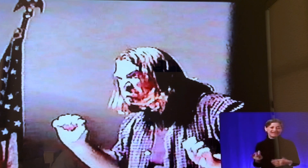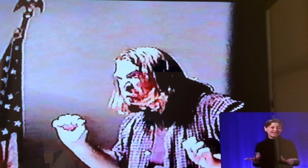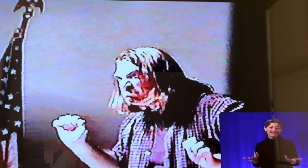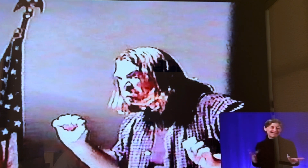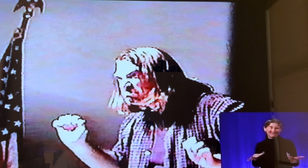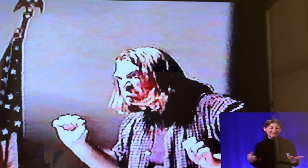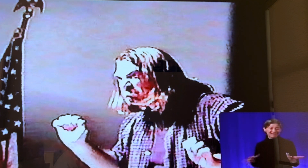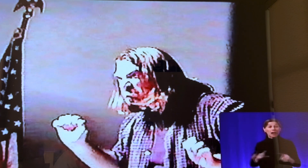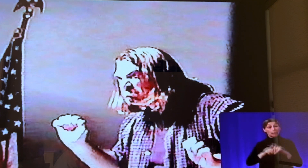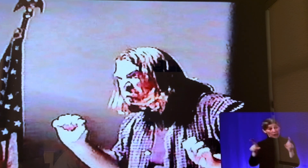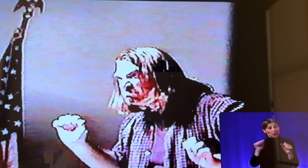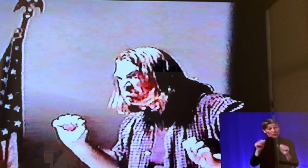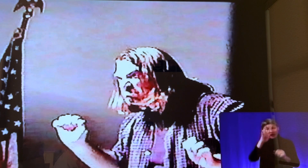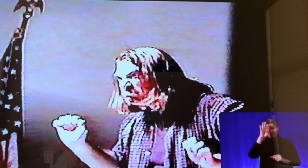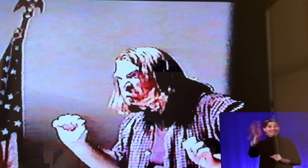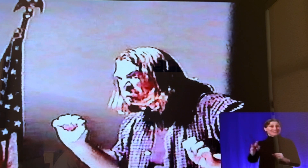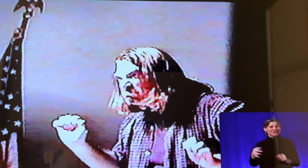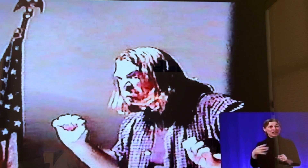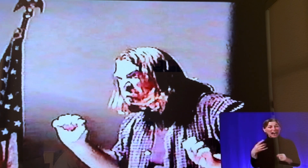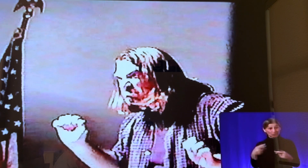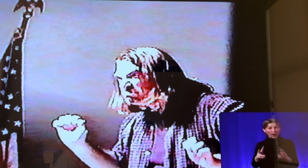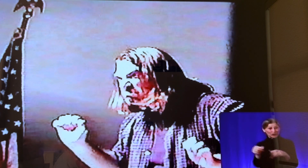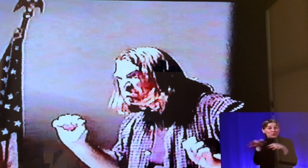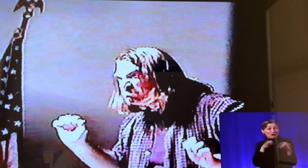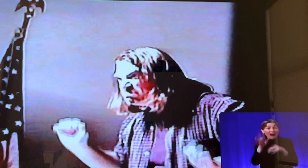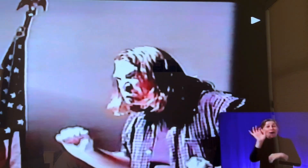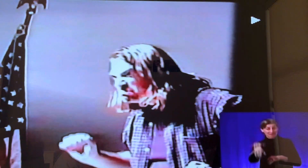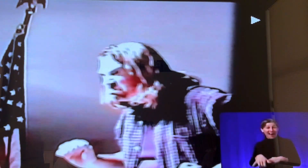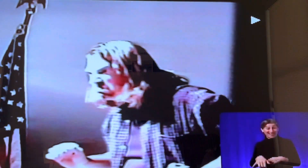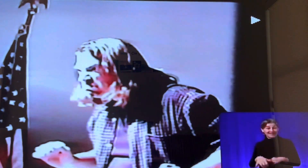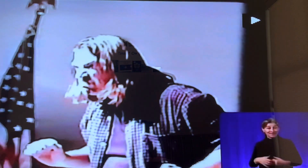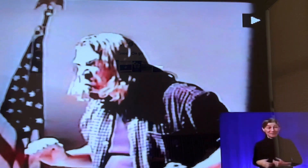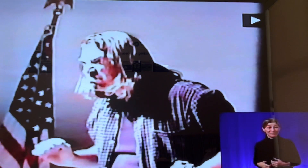I bet you can come up with something creative for that description.